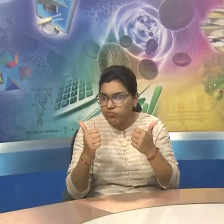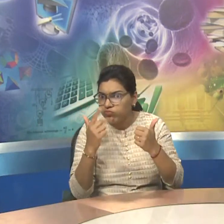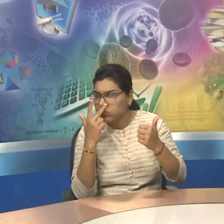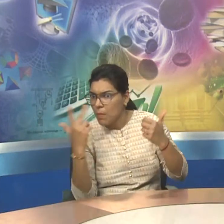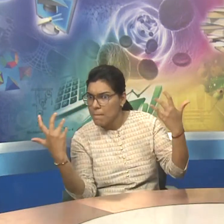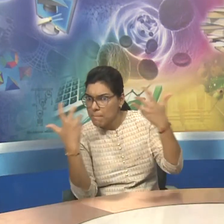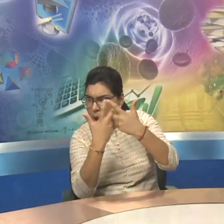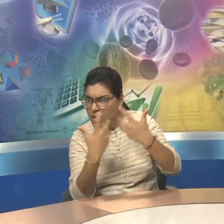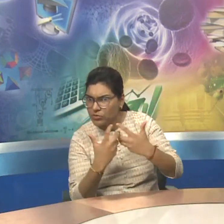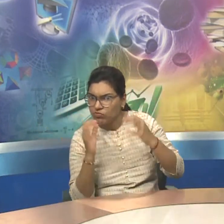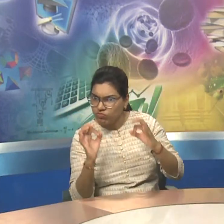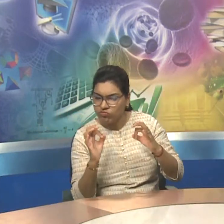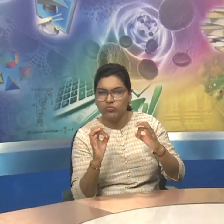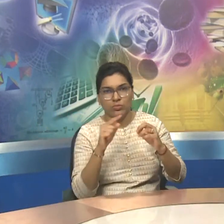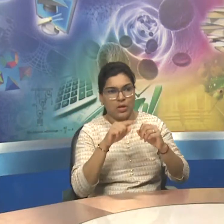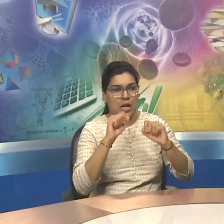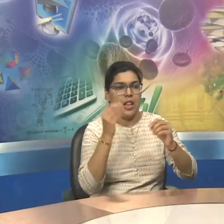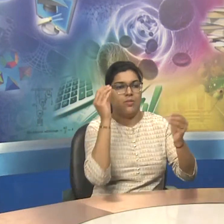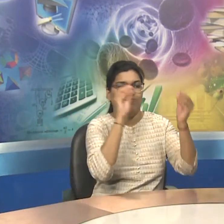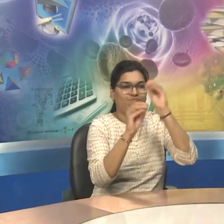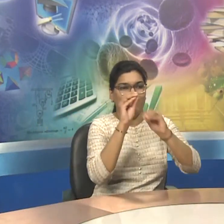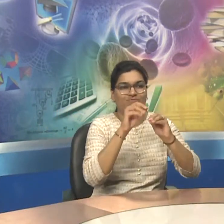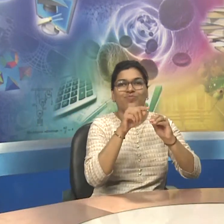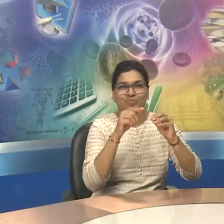country, and resolve